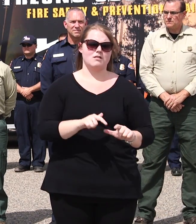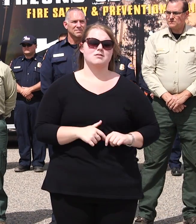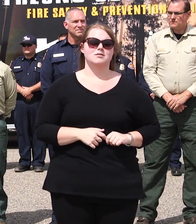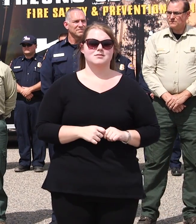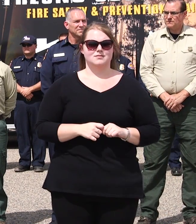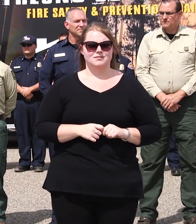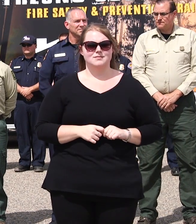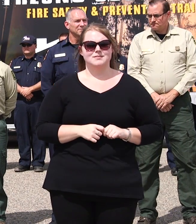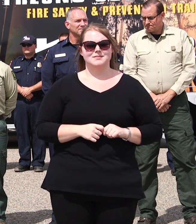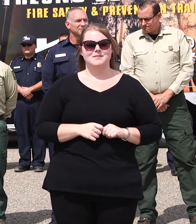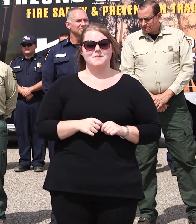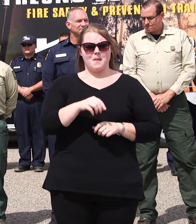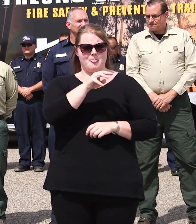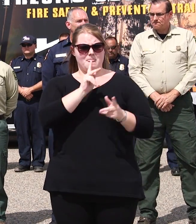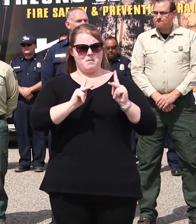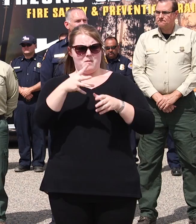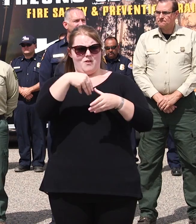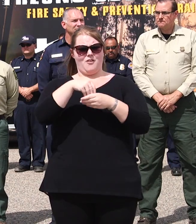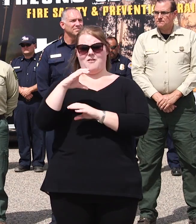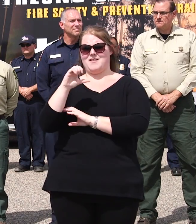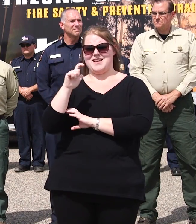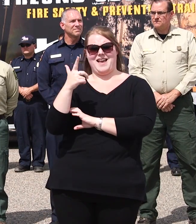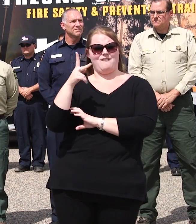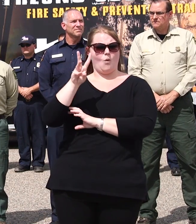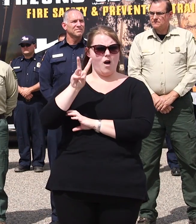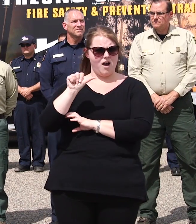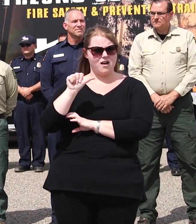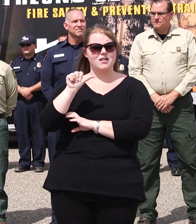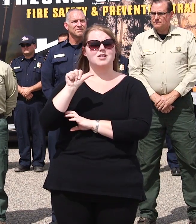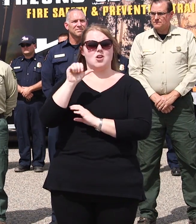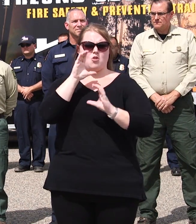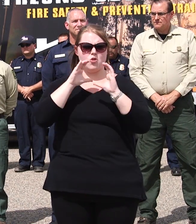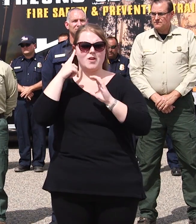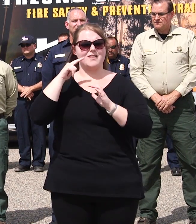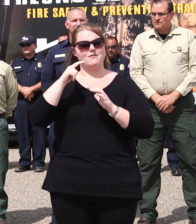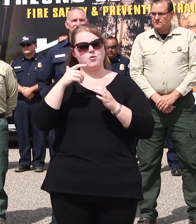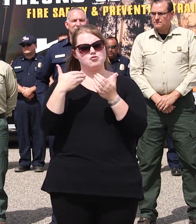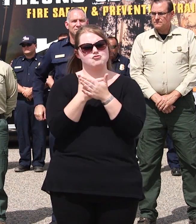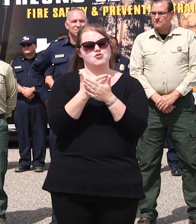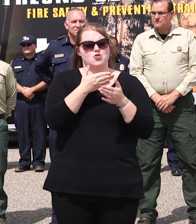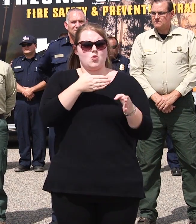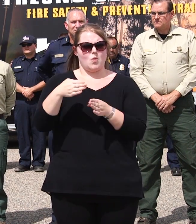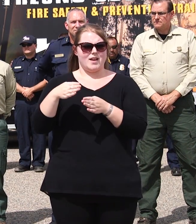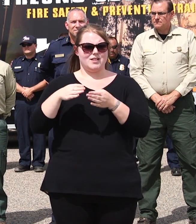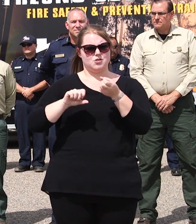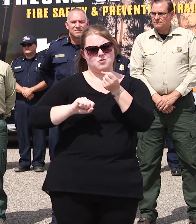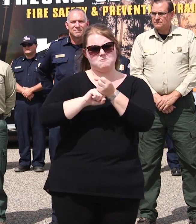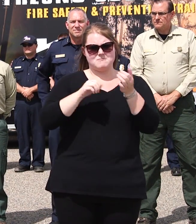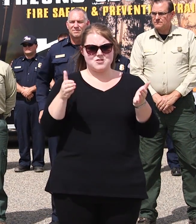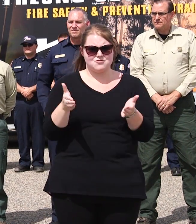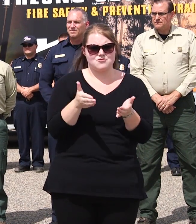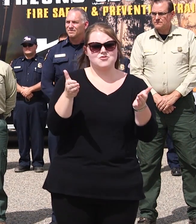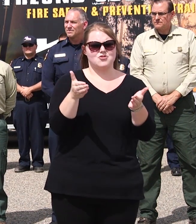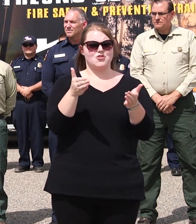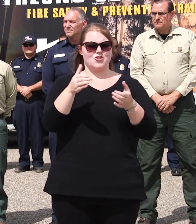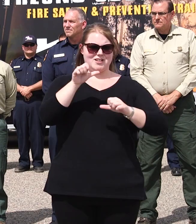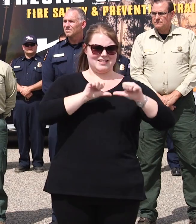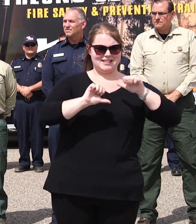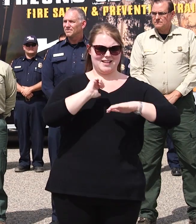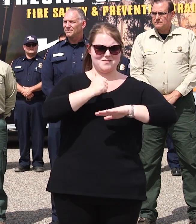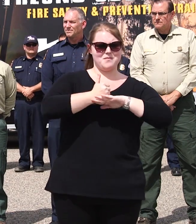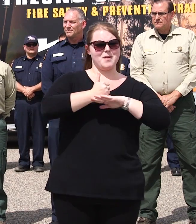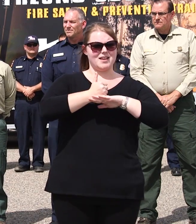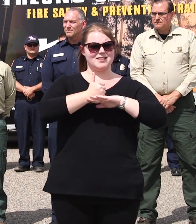The members of CAFWA are working together to seek new ways to promote proactive, science-based, and ecologically sound